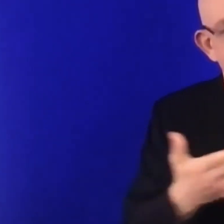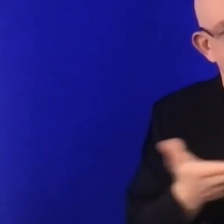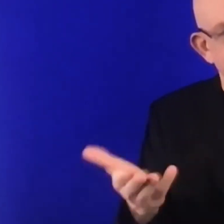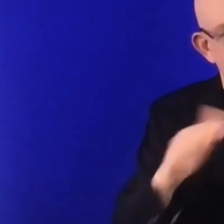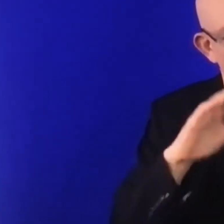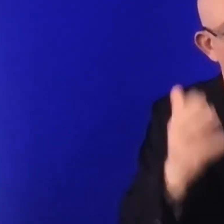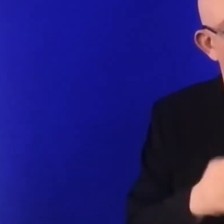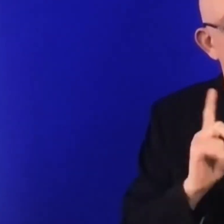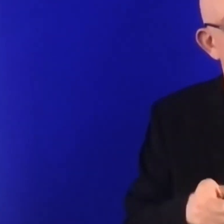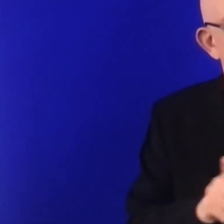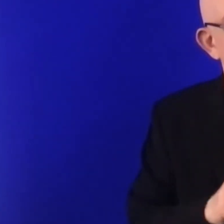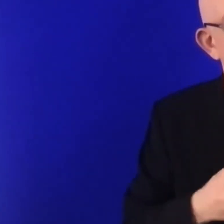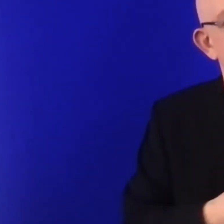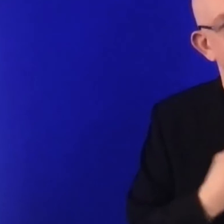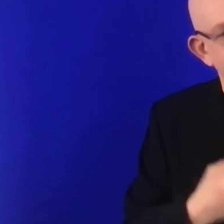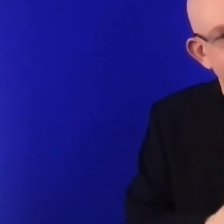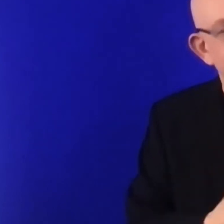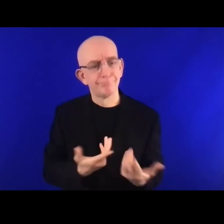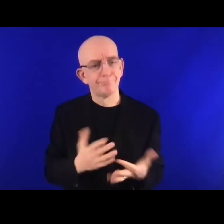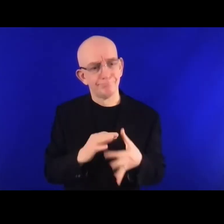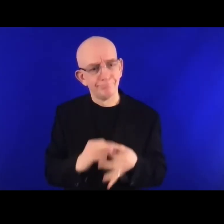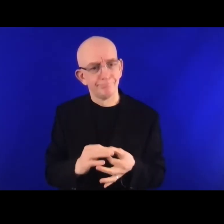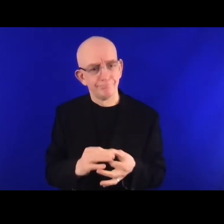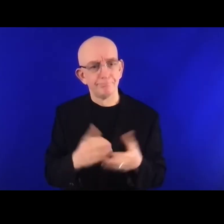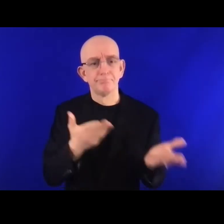Let's go to Irene.